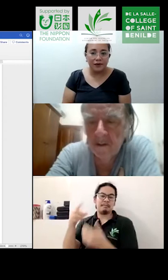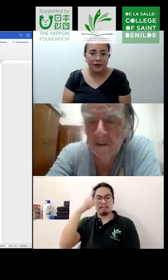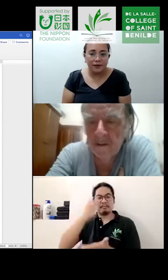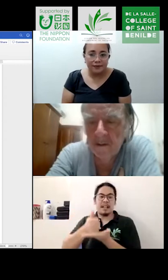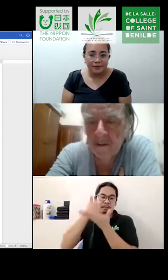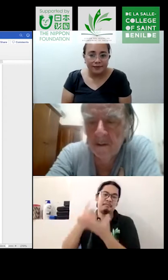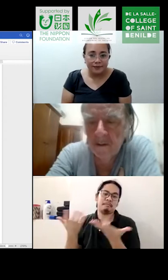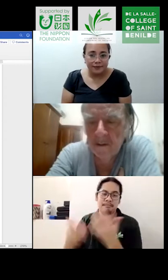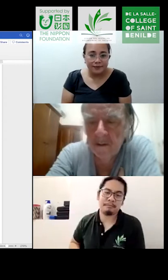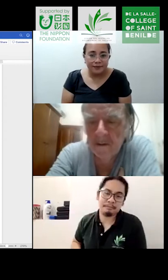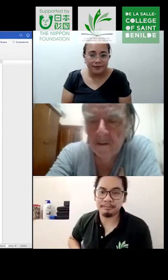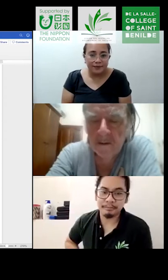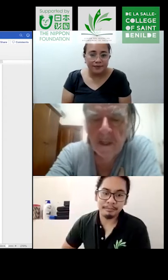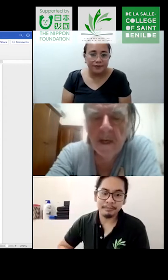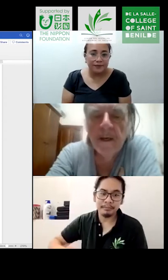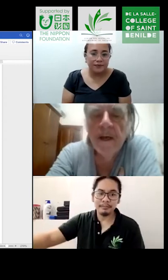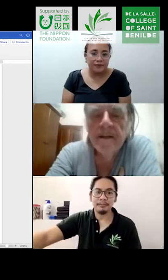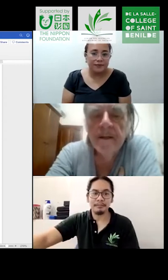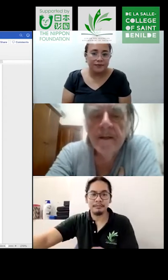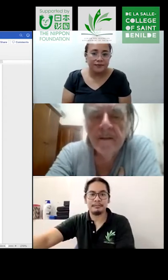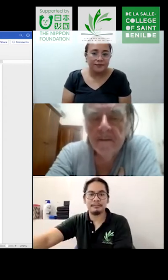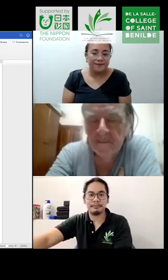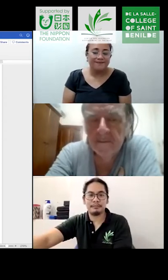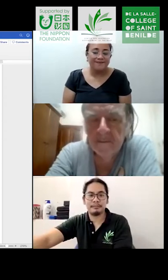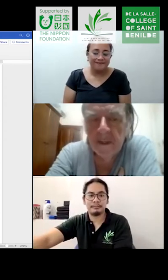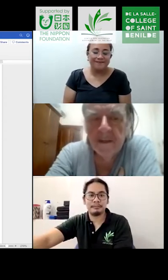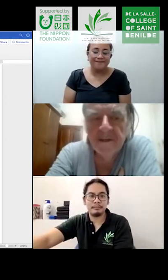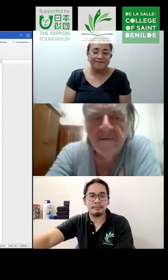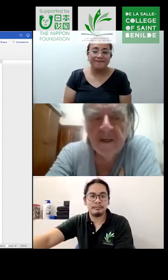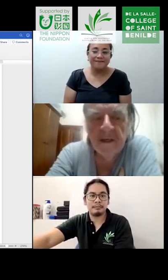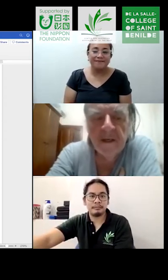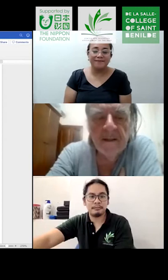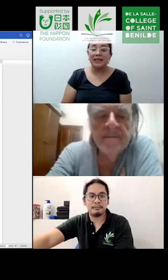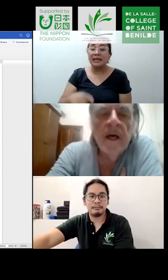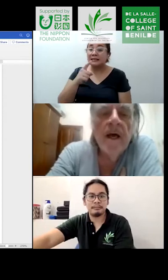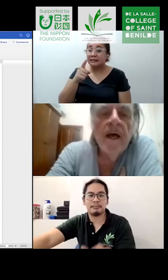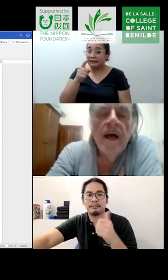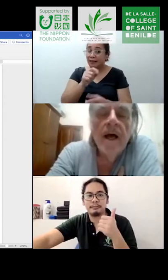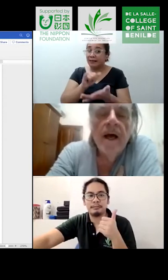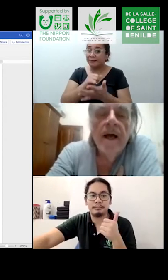then I put borders as well. So Yeah. I thought that would help. Yeah. That's fine.